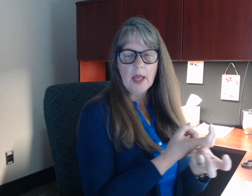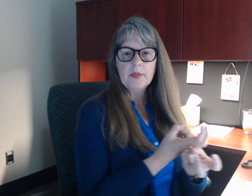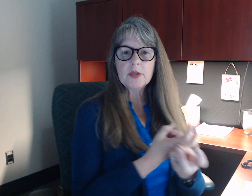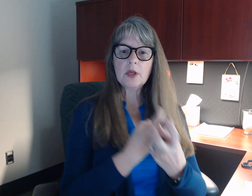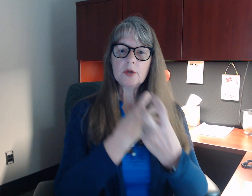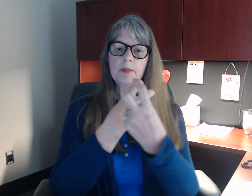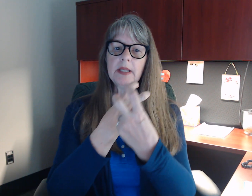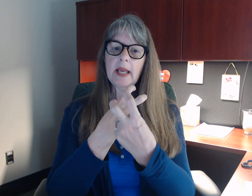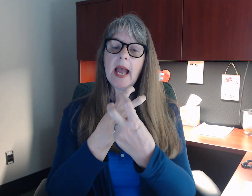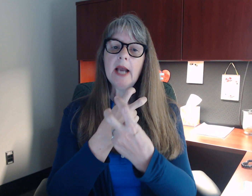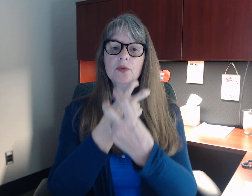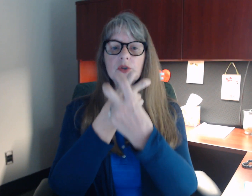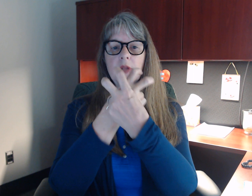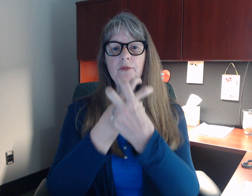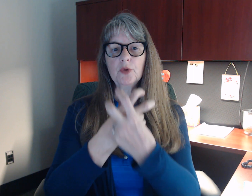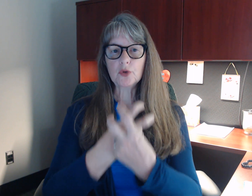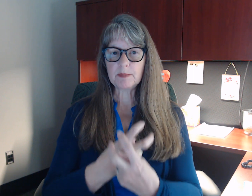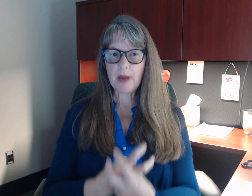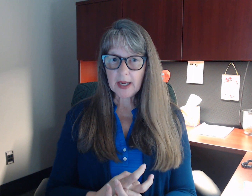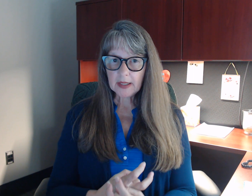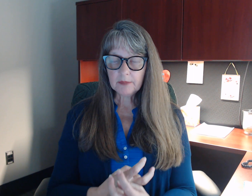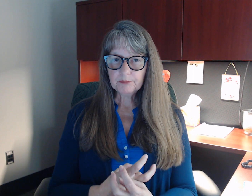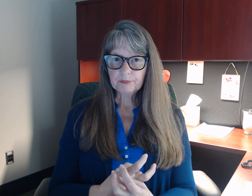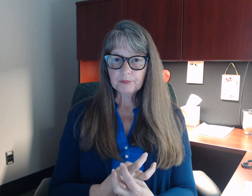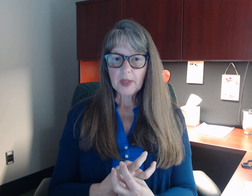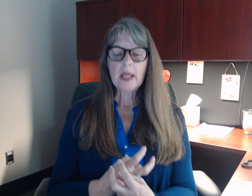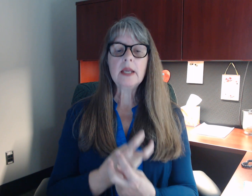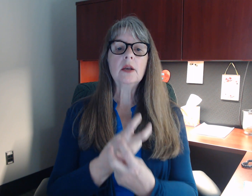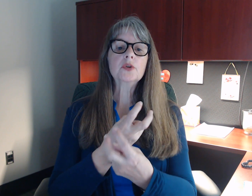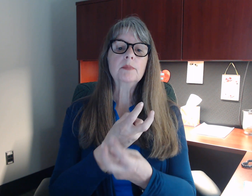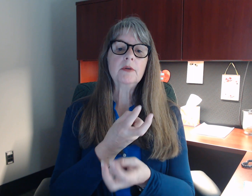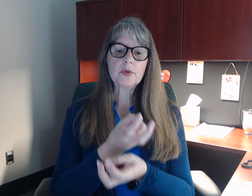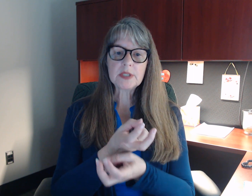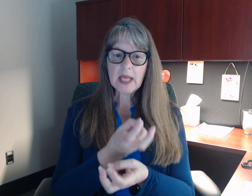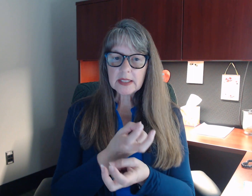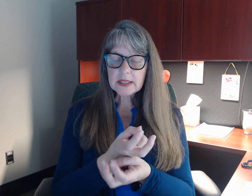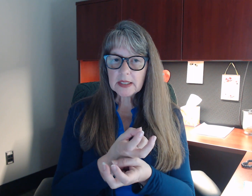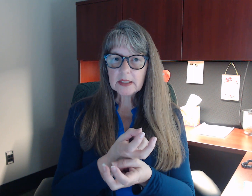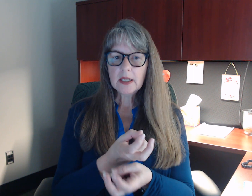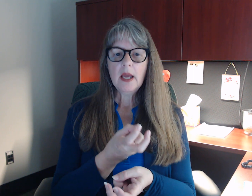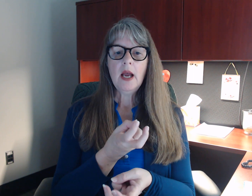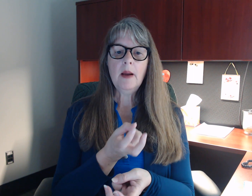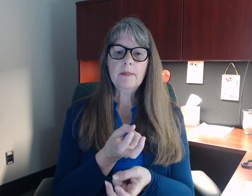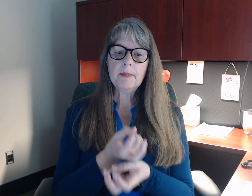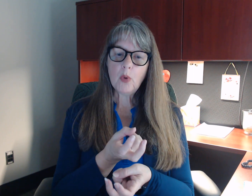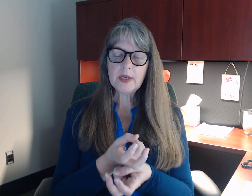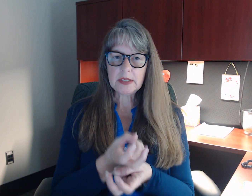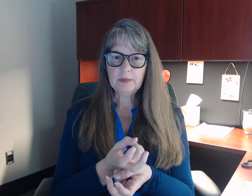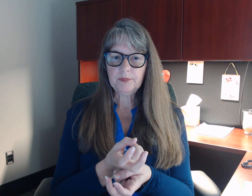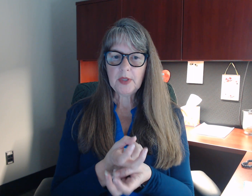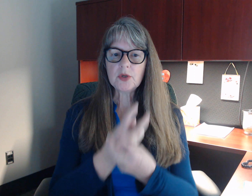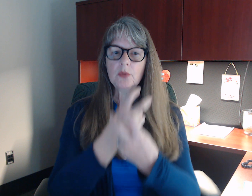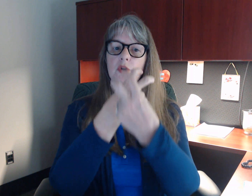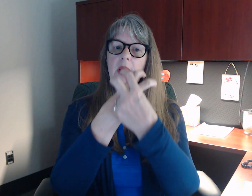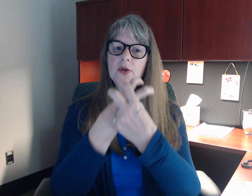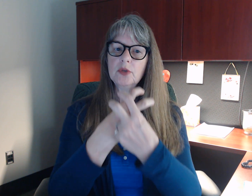This can also be like, I do this like for your spine. It can also be for skeleton, but poison. And so usually I do this for